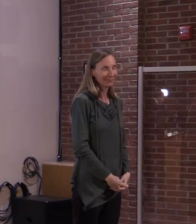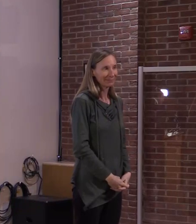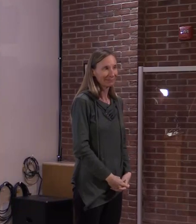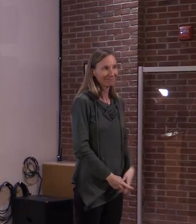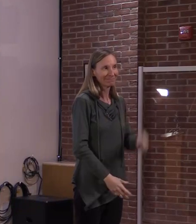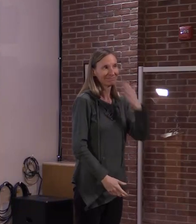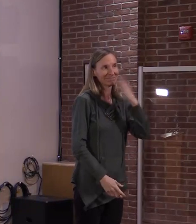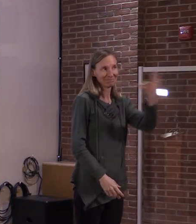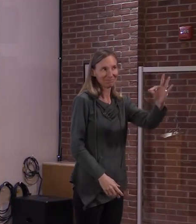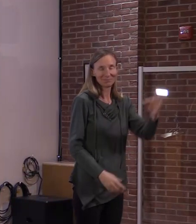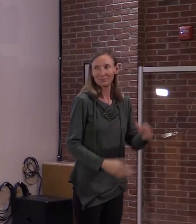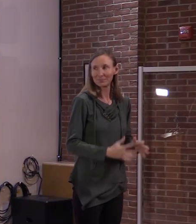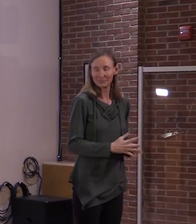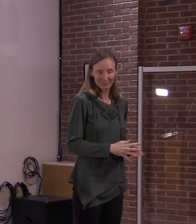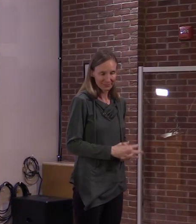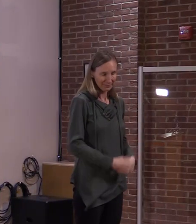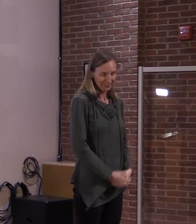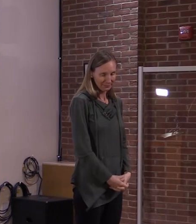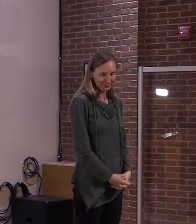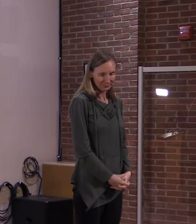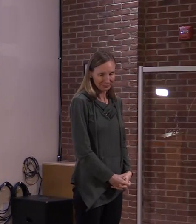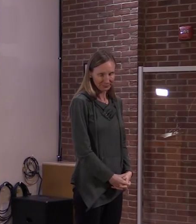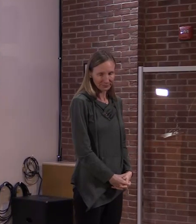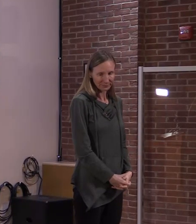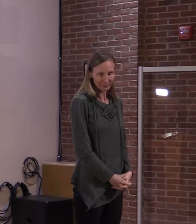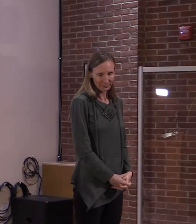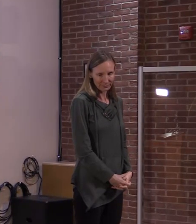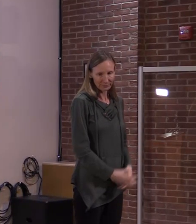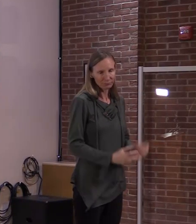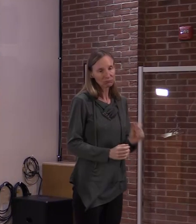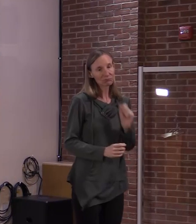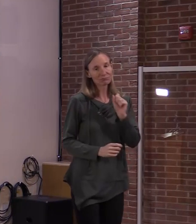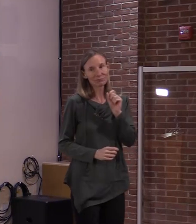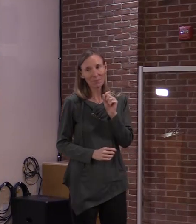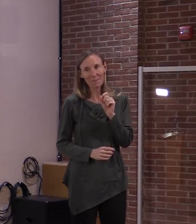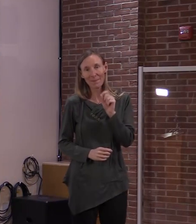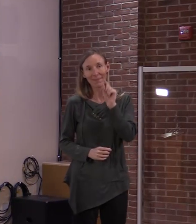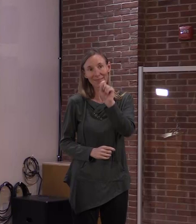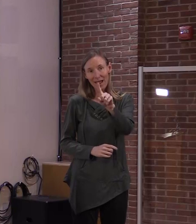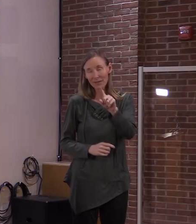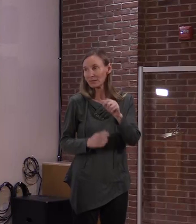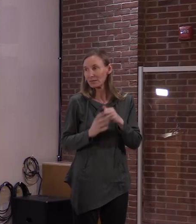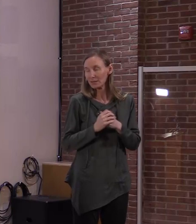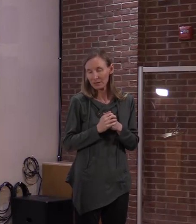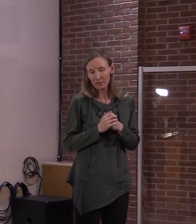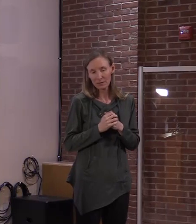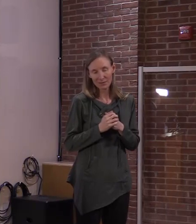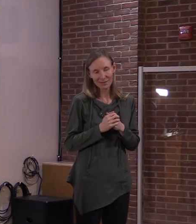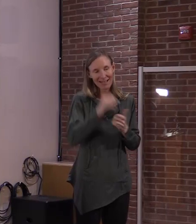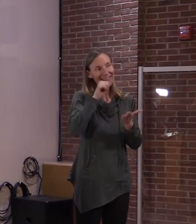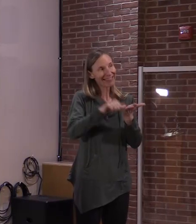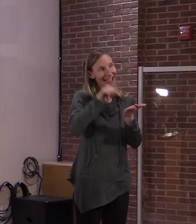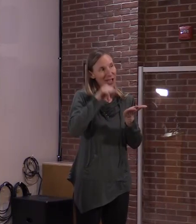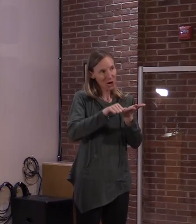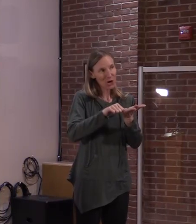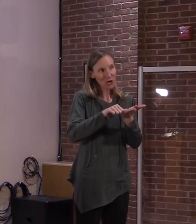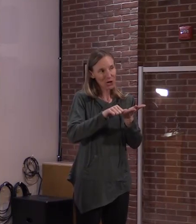Okay, thank you. For Governor Scott, in your letter to the legislature this weekend